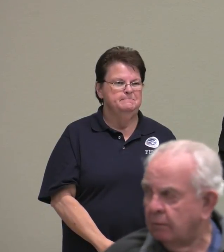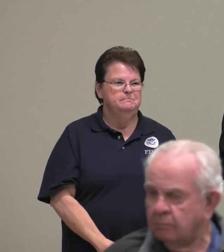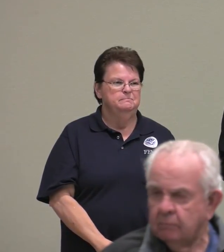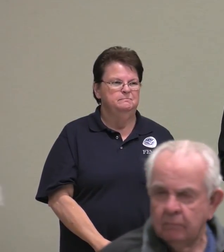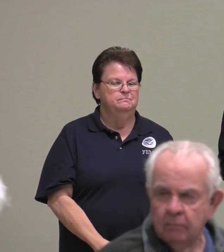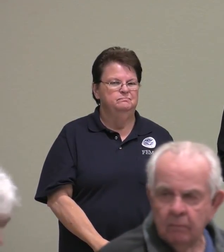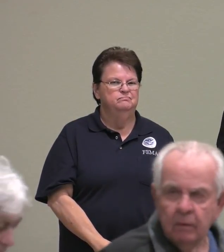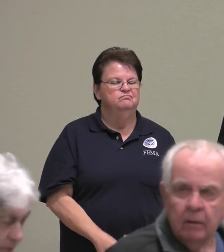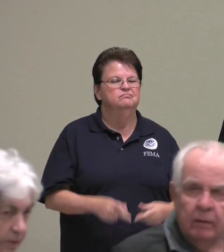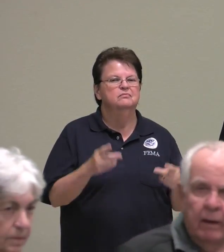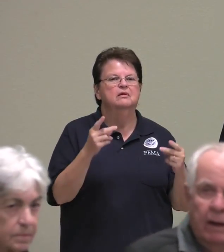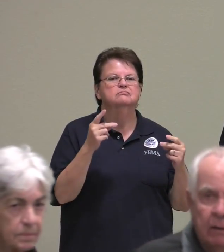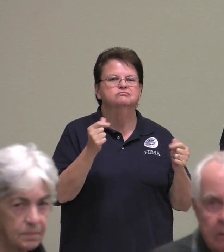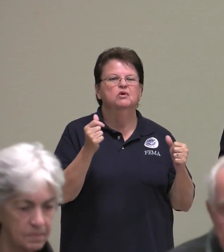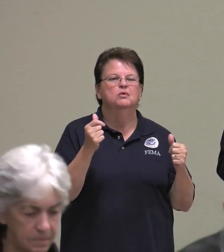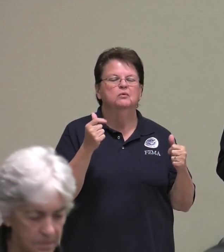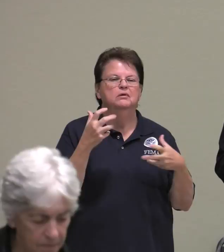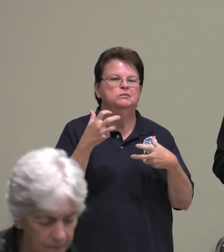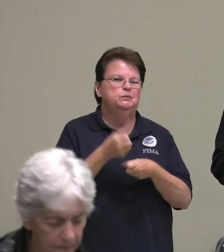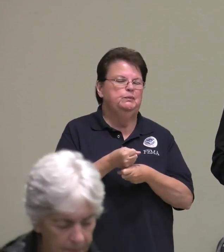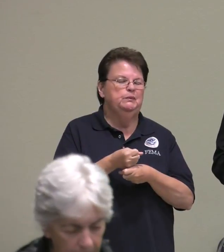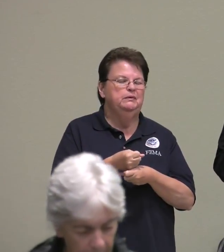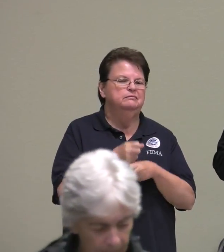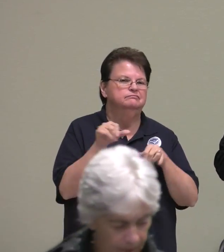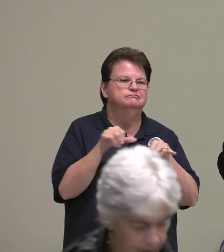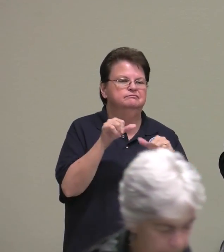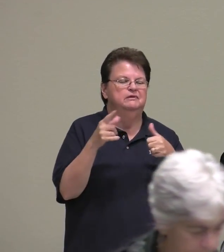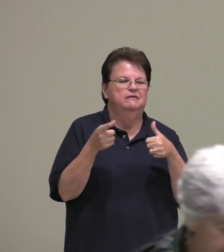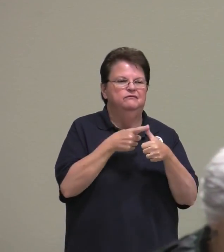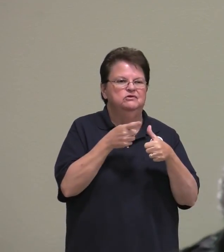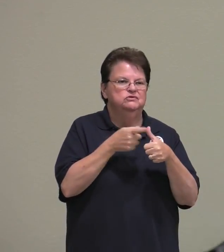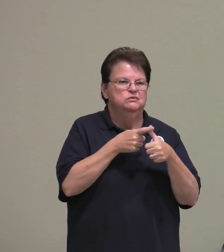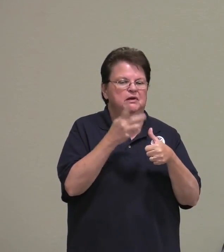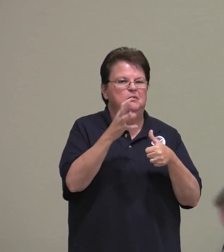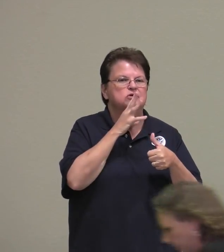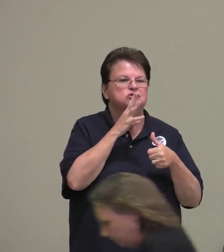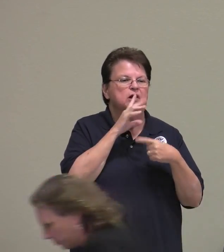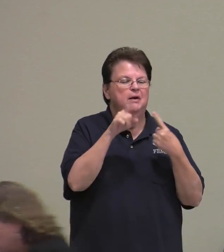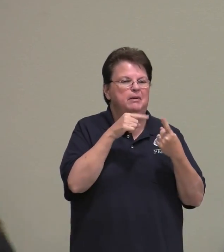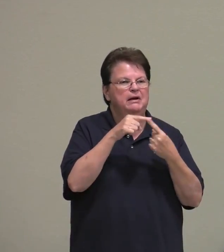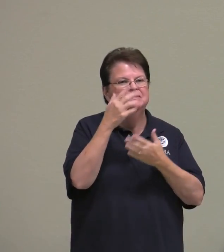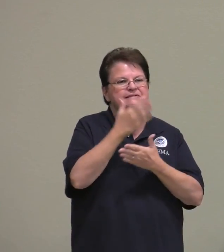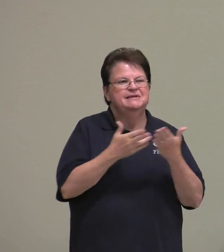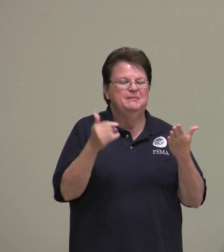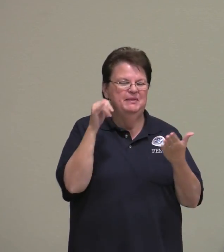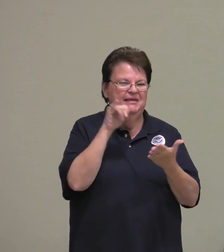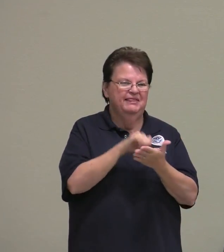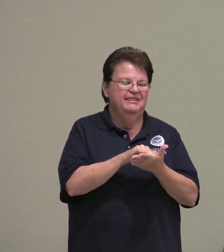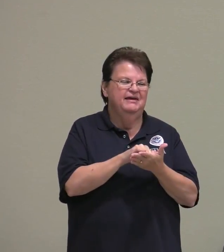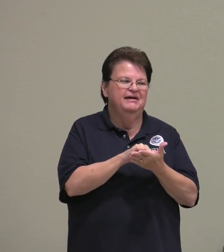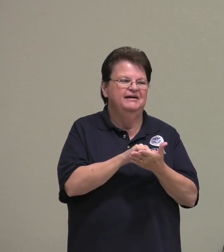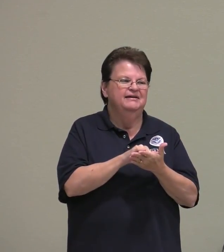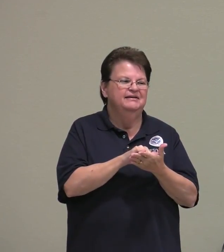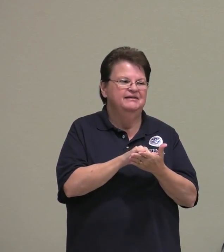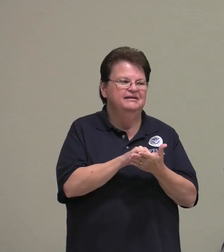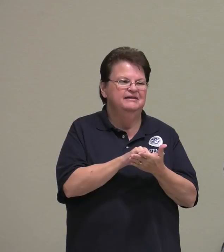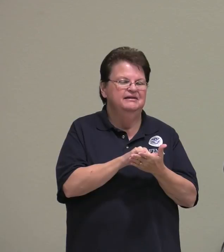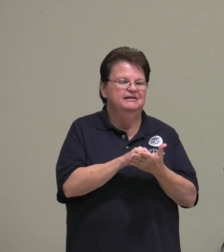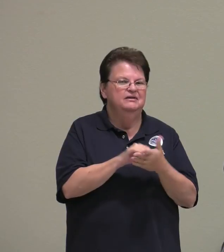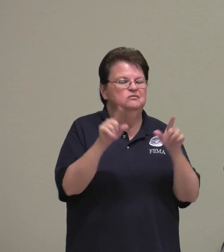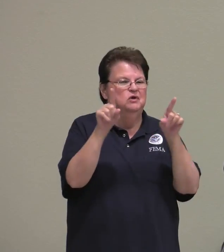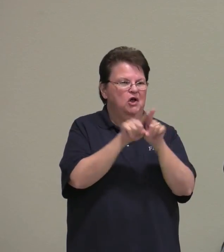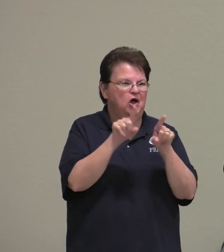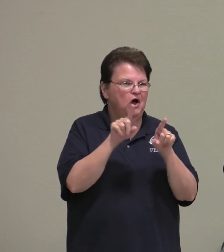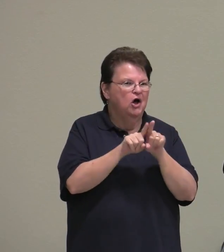I'll make this quick they're fairly standard the first one I want to address is something that with all